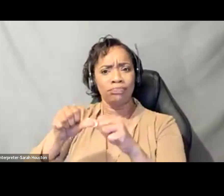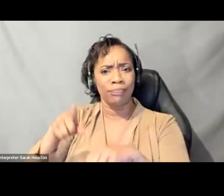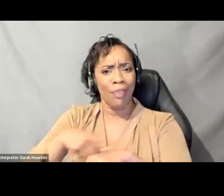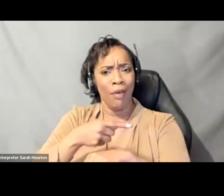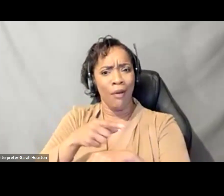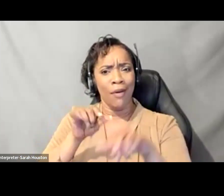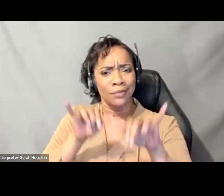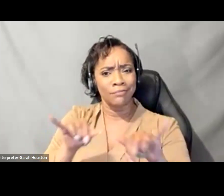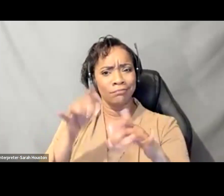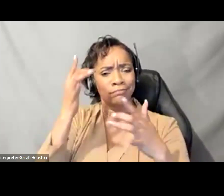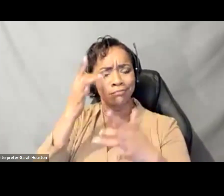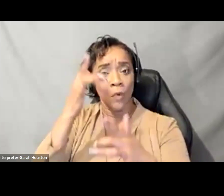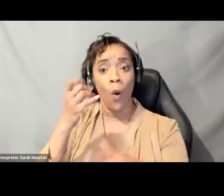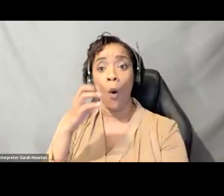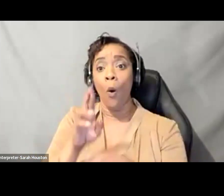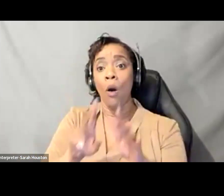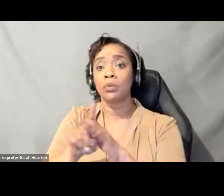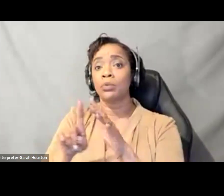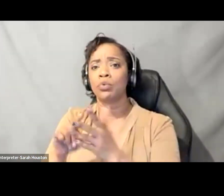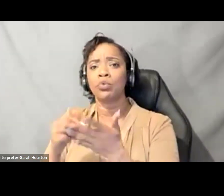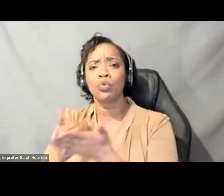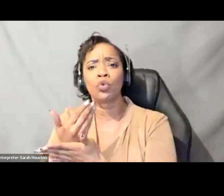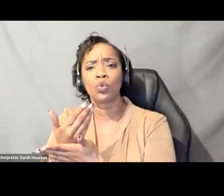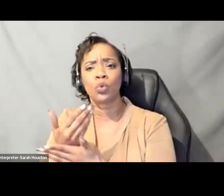condition or symptoms, or has